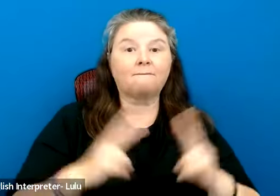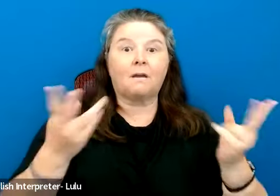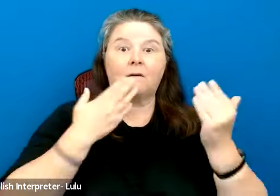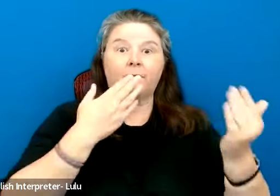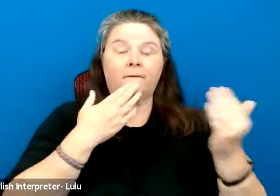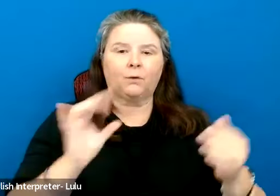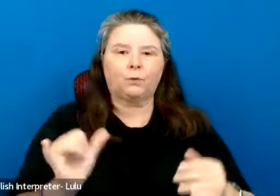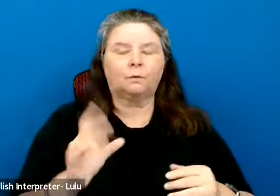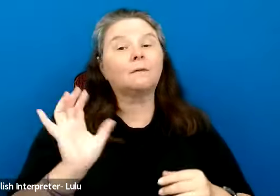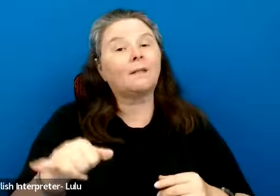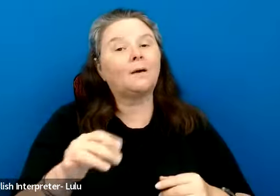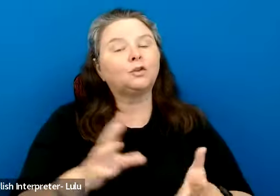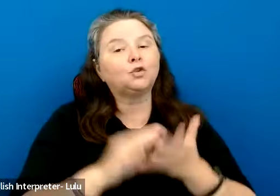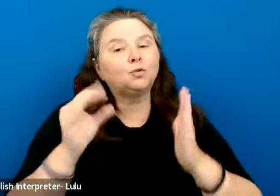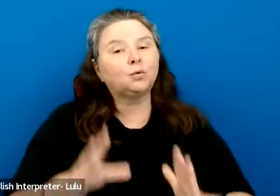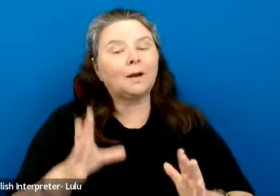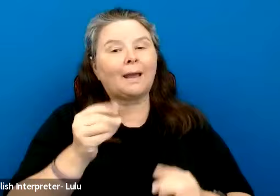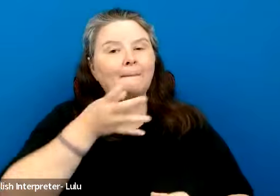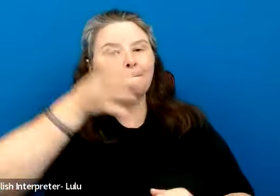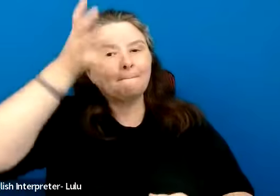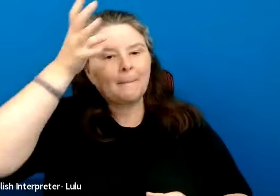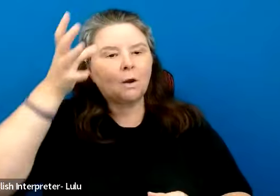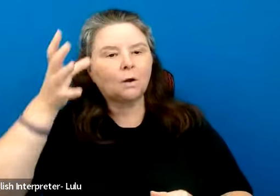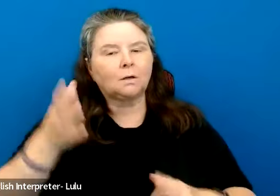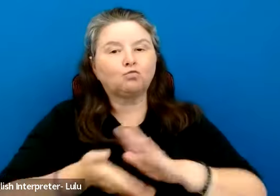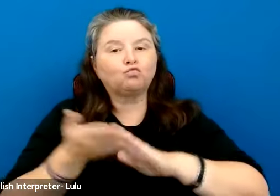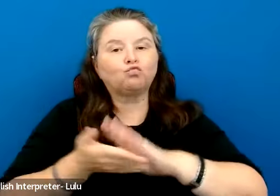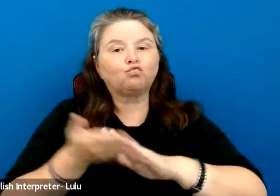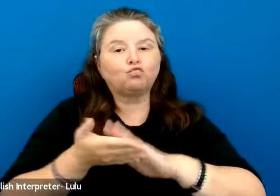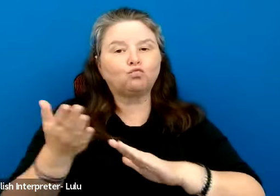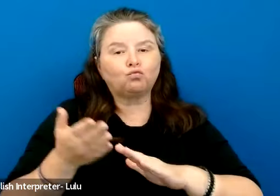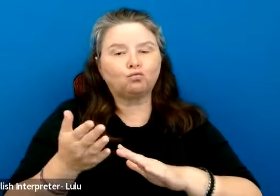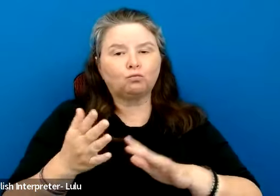well. So that was a student and parent run initiative.